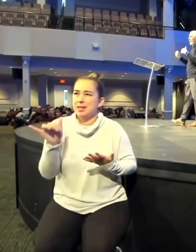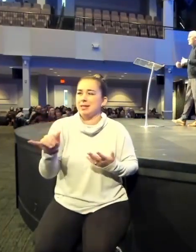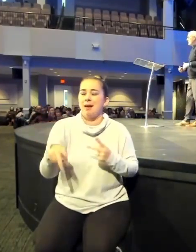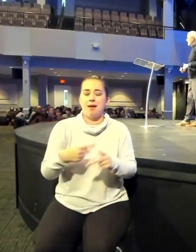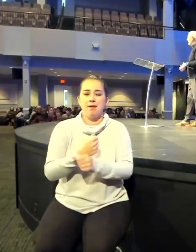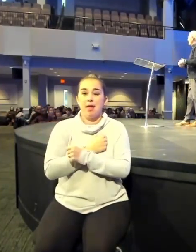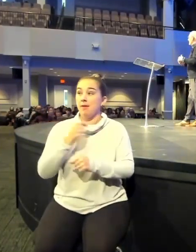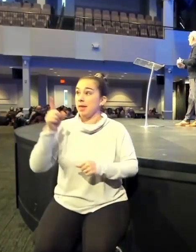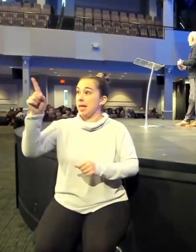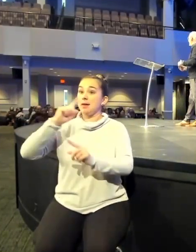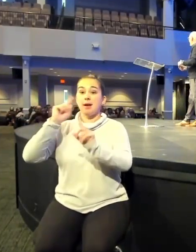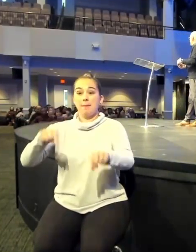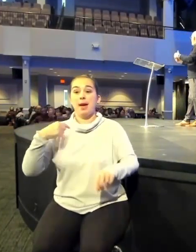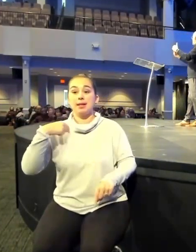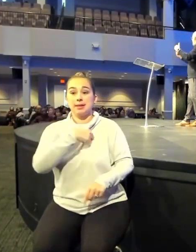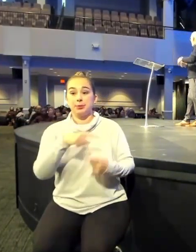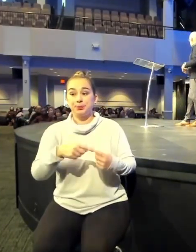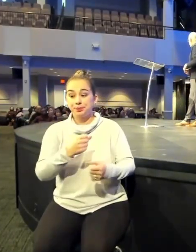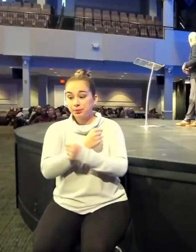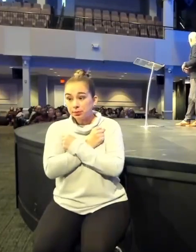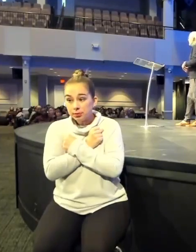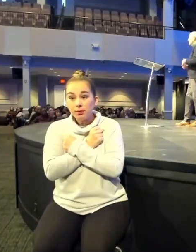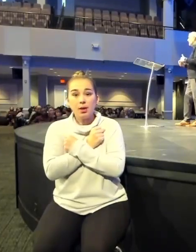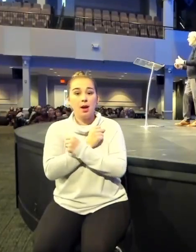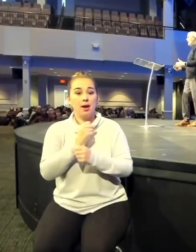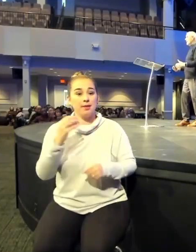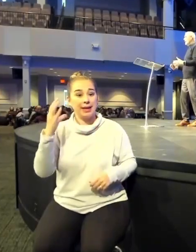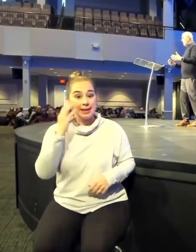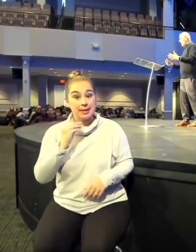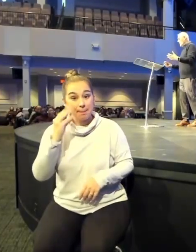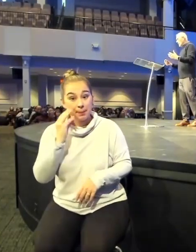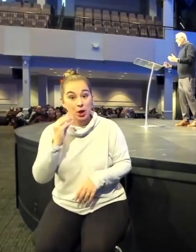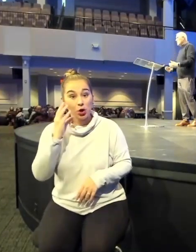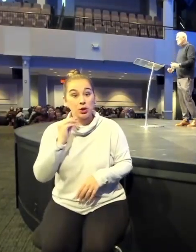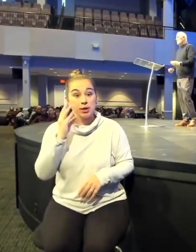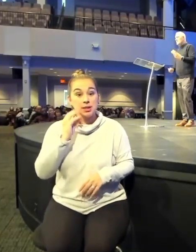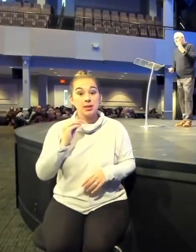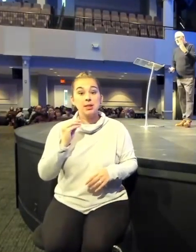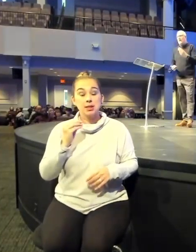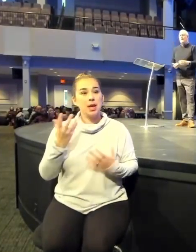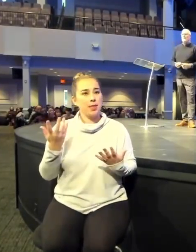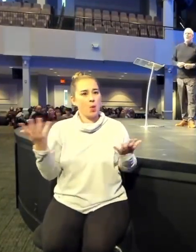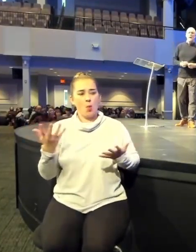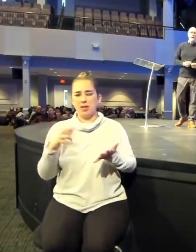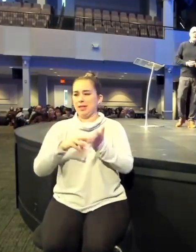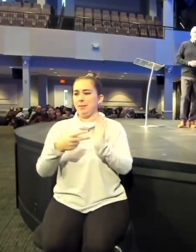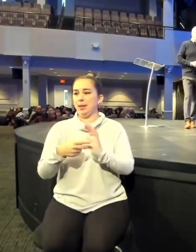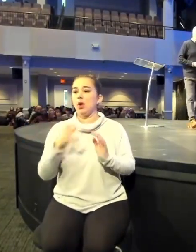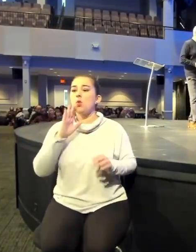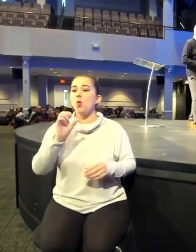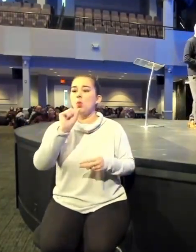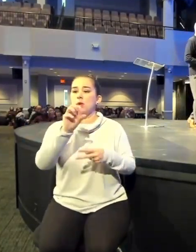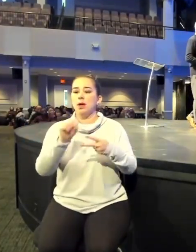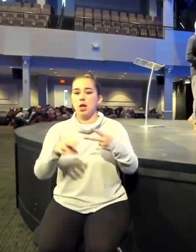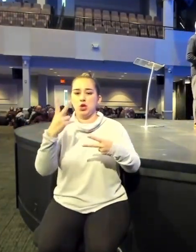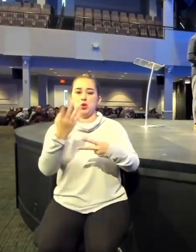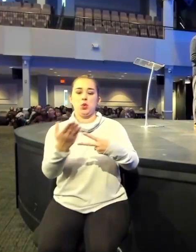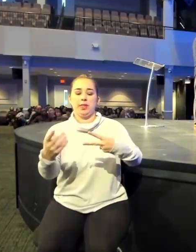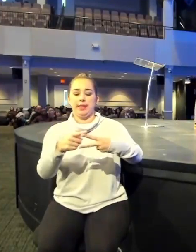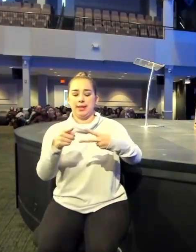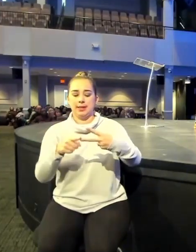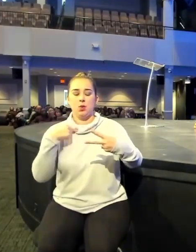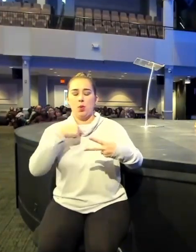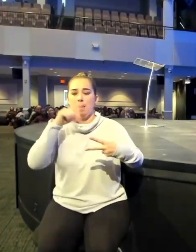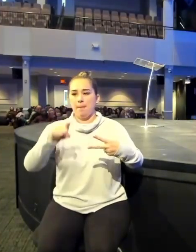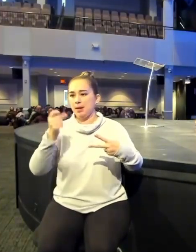we're commanded to love, to experience it, and to share it, what is it? Two things today that we must understand